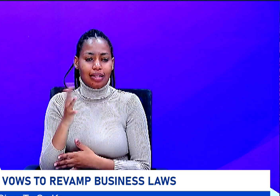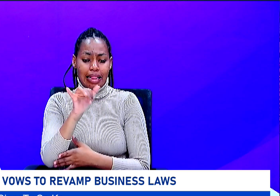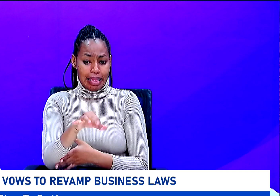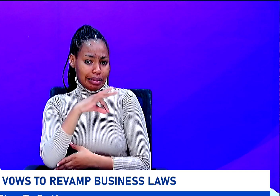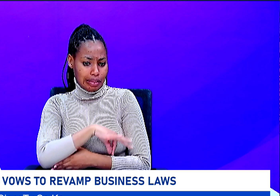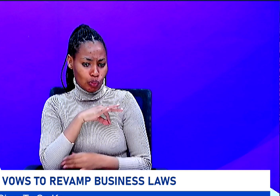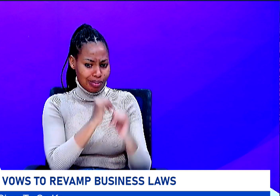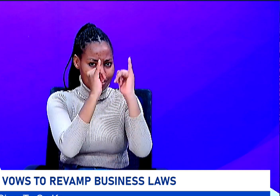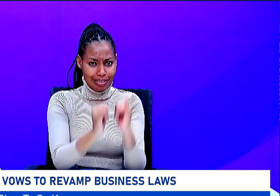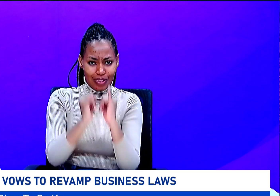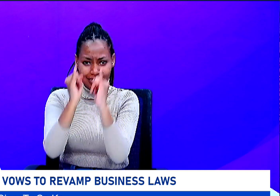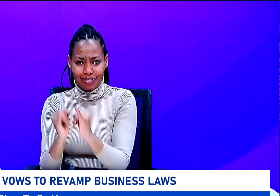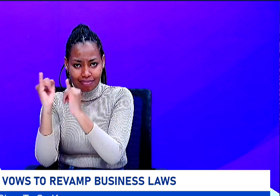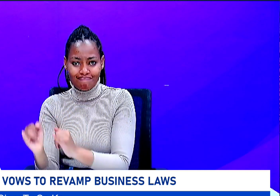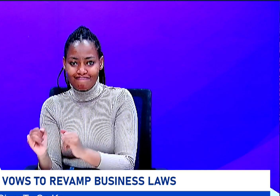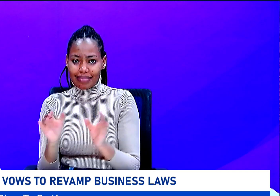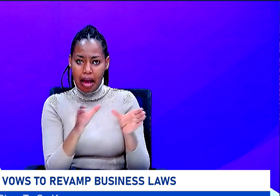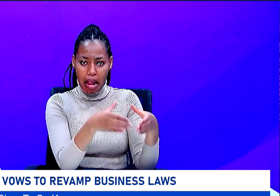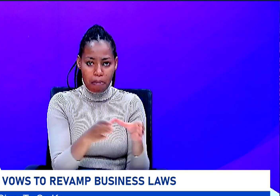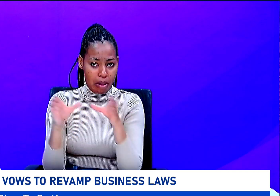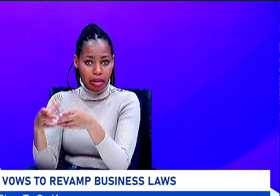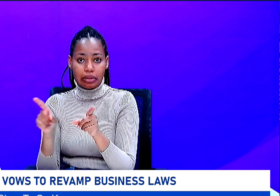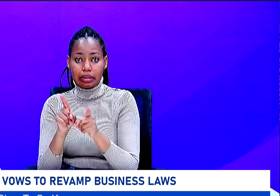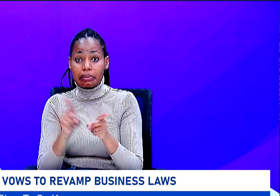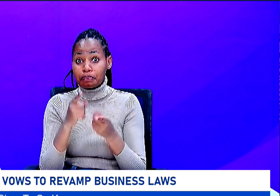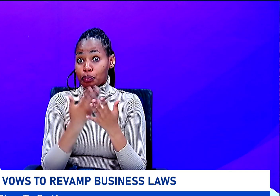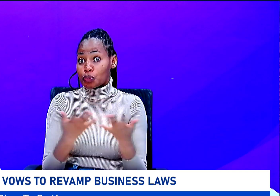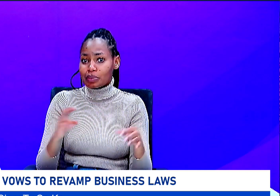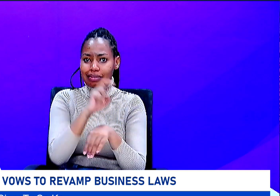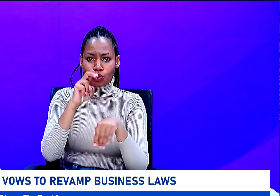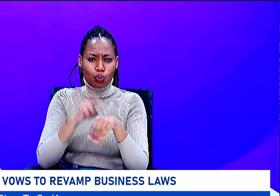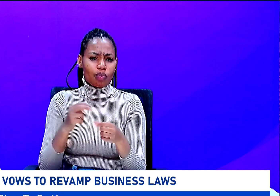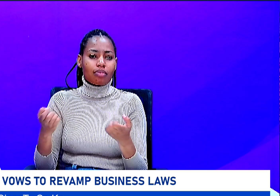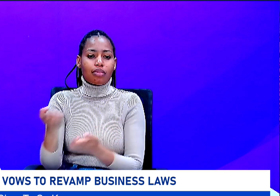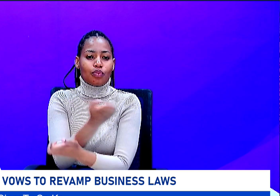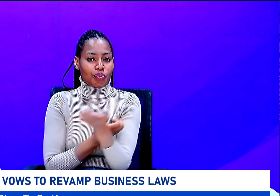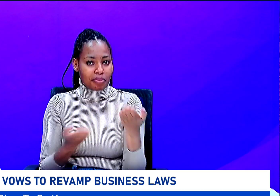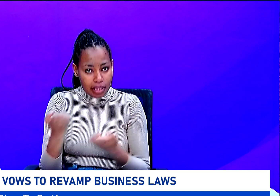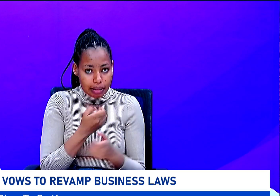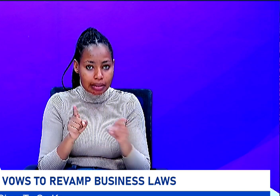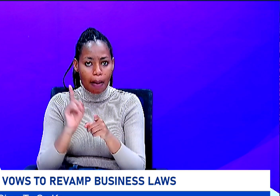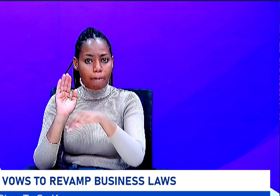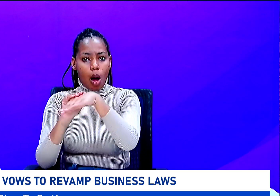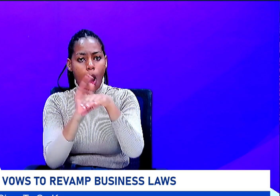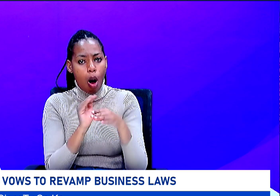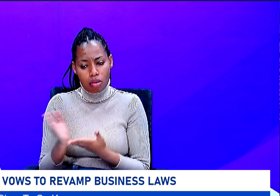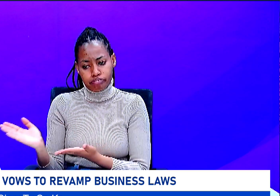He also urged the private sector to avoid making numerous requests that benefit